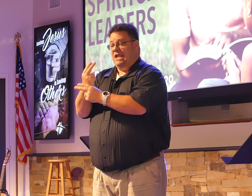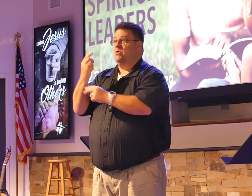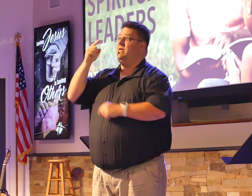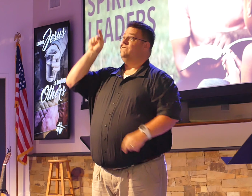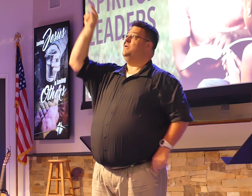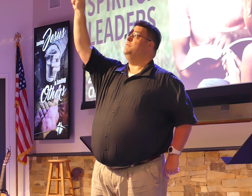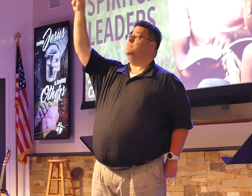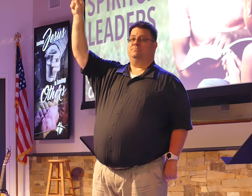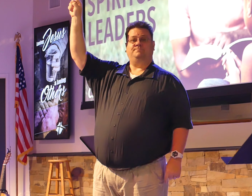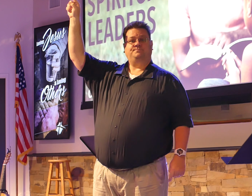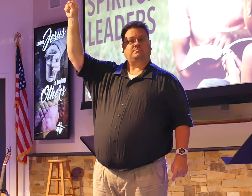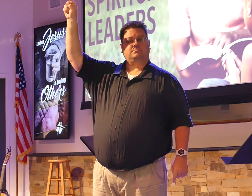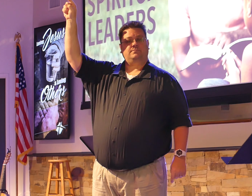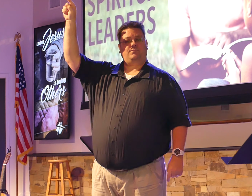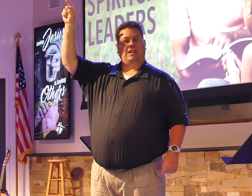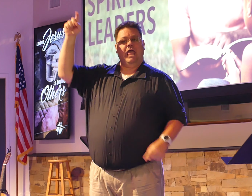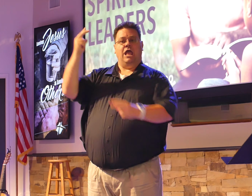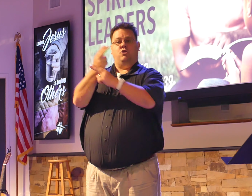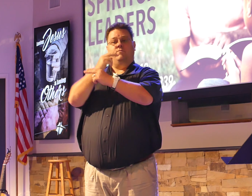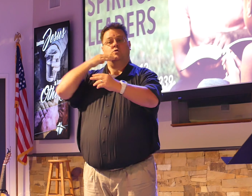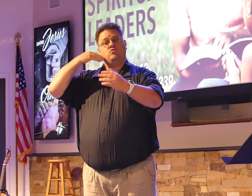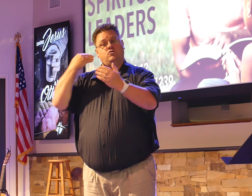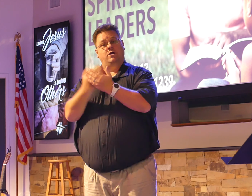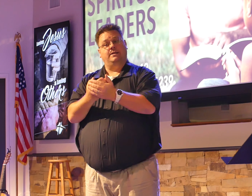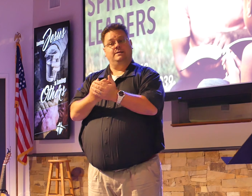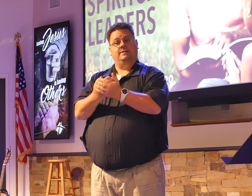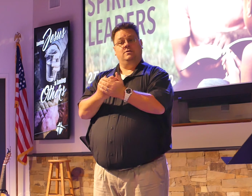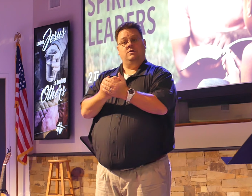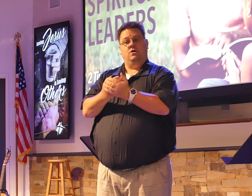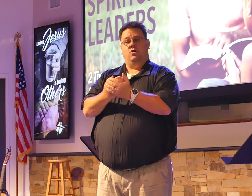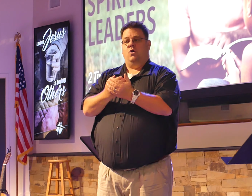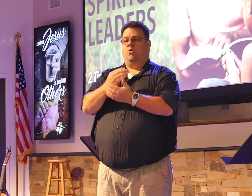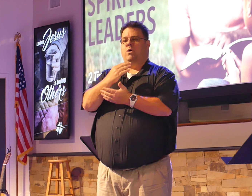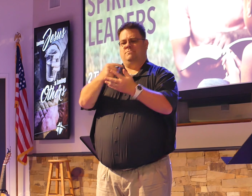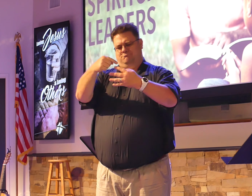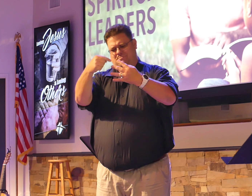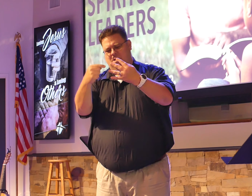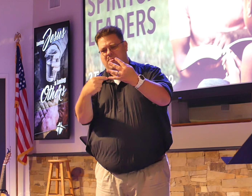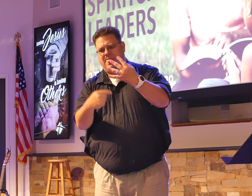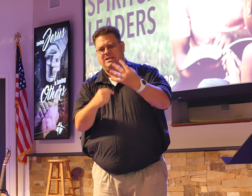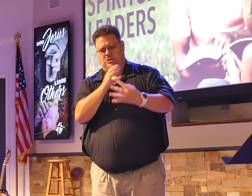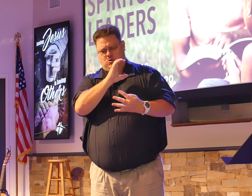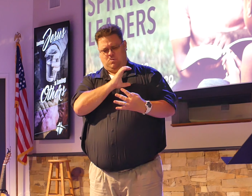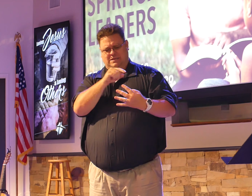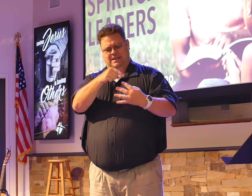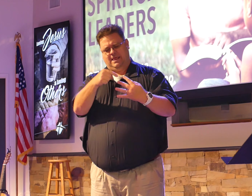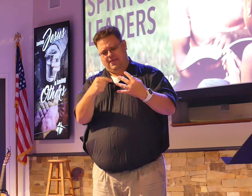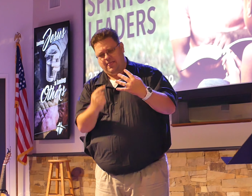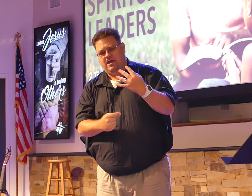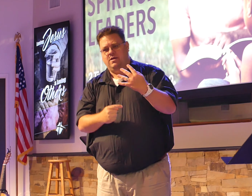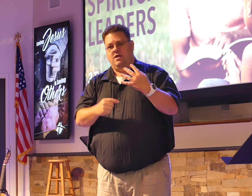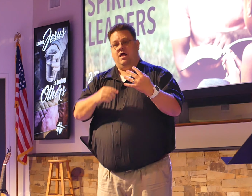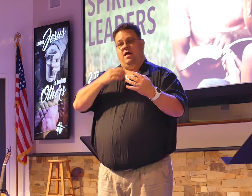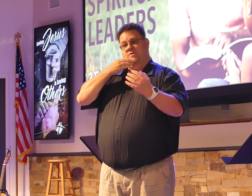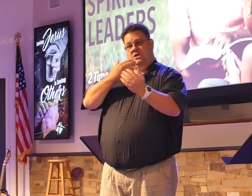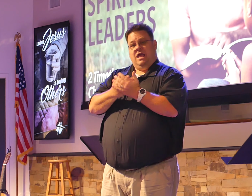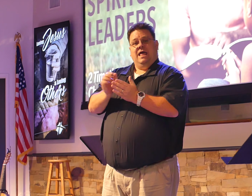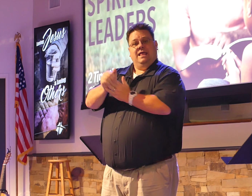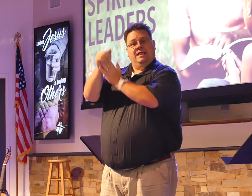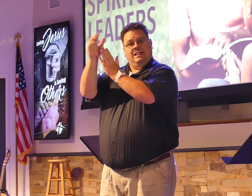Christ and use it for good? What are the marks, what are the characteristics of a godly leader? Somebody who's